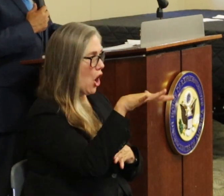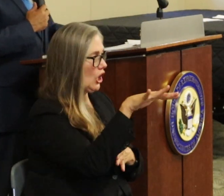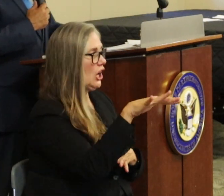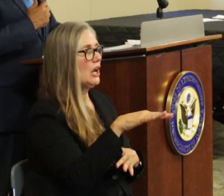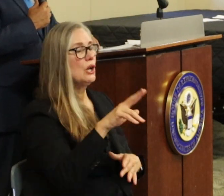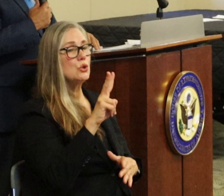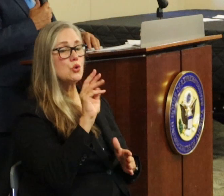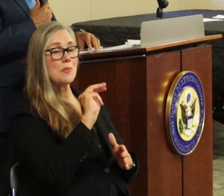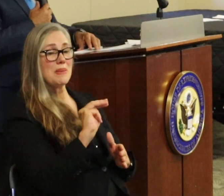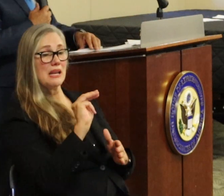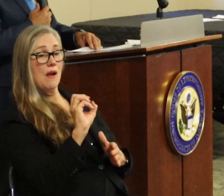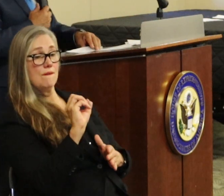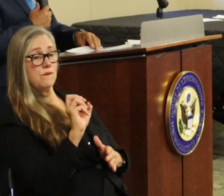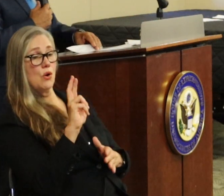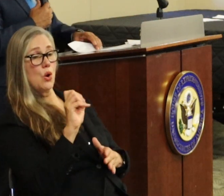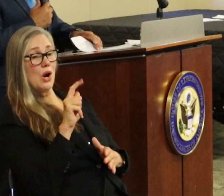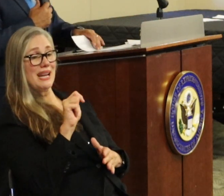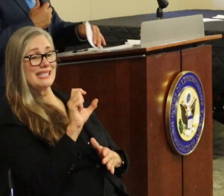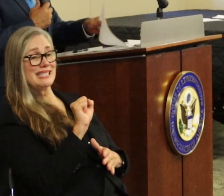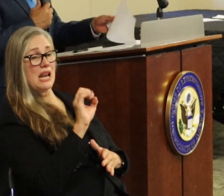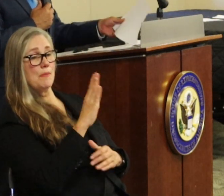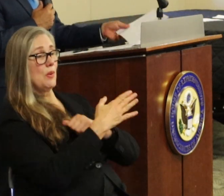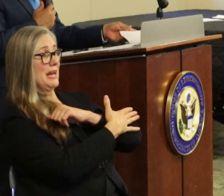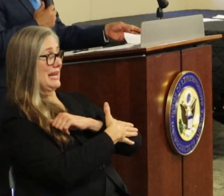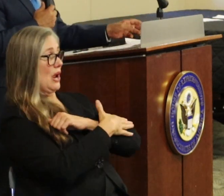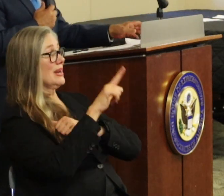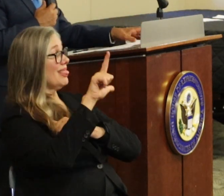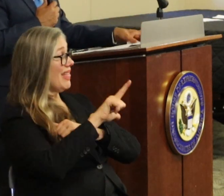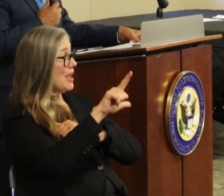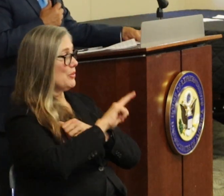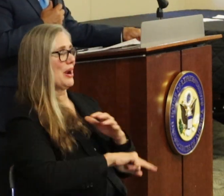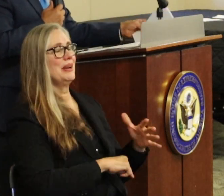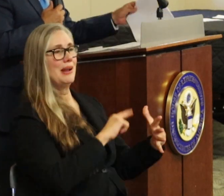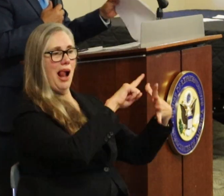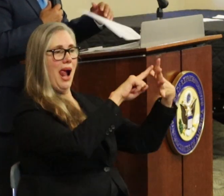$2 million for the Orcutt Santa Barbara County Library,